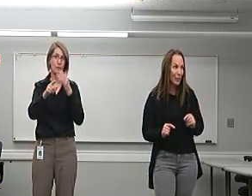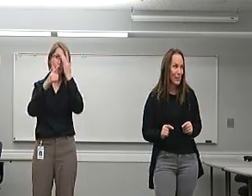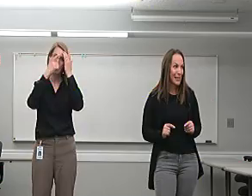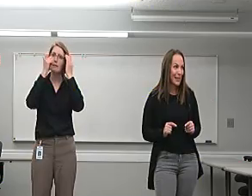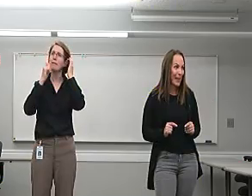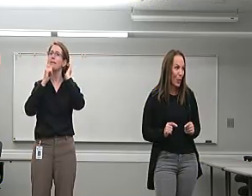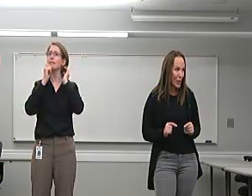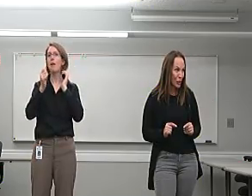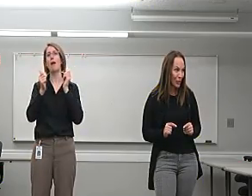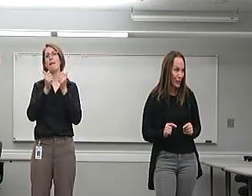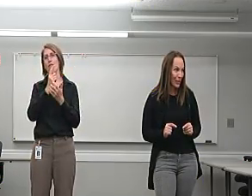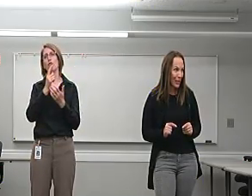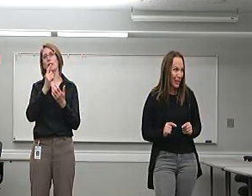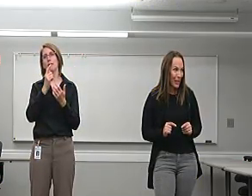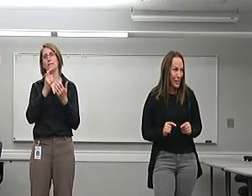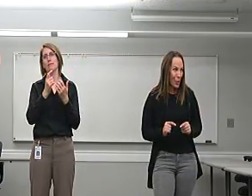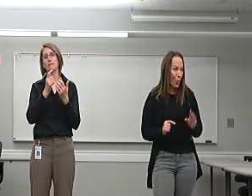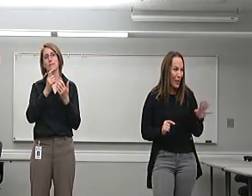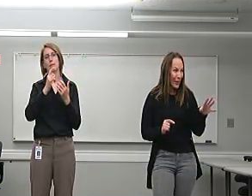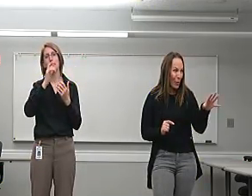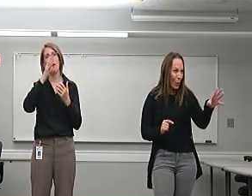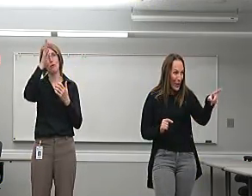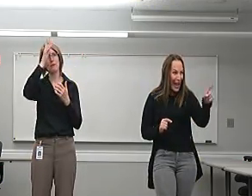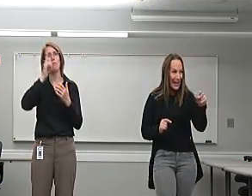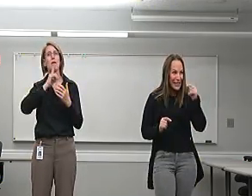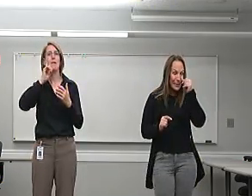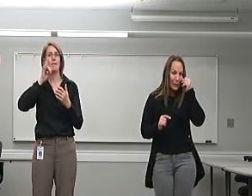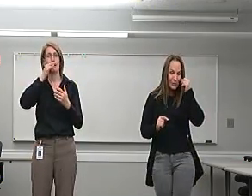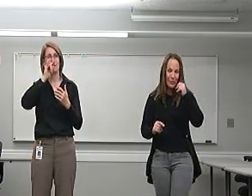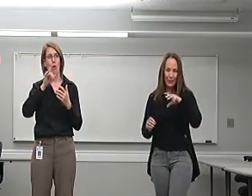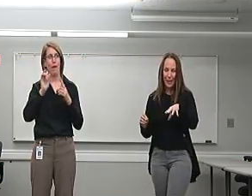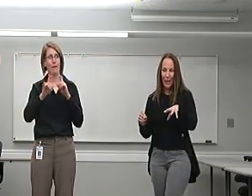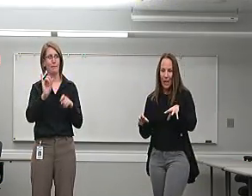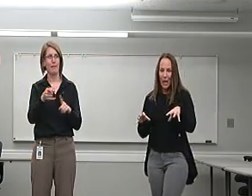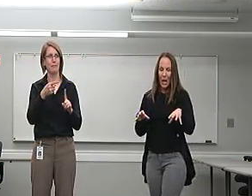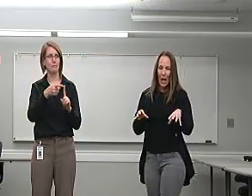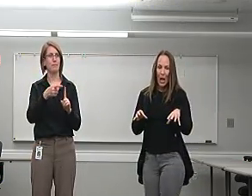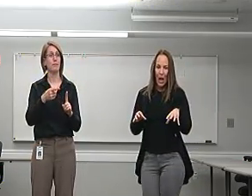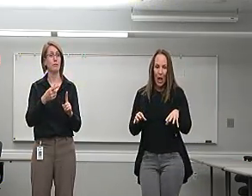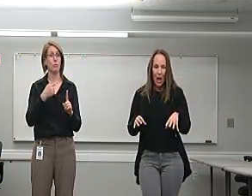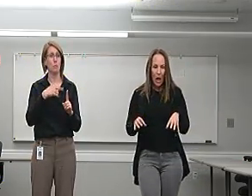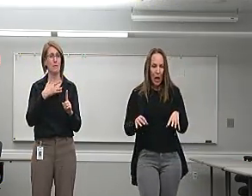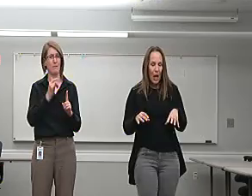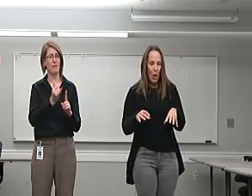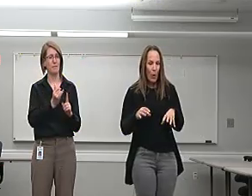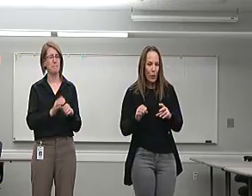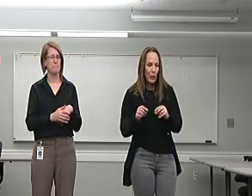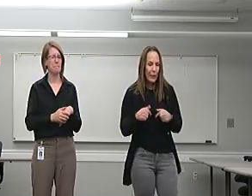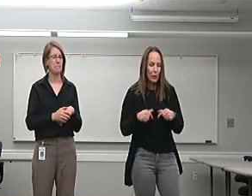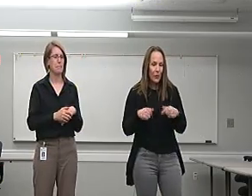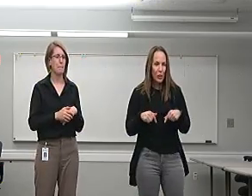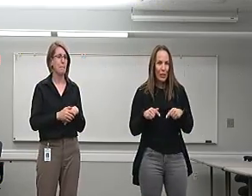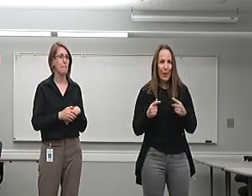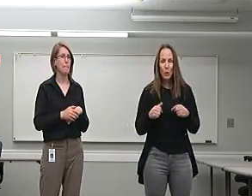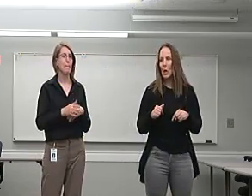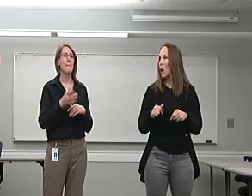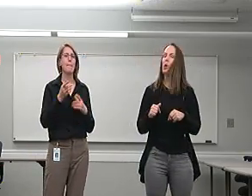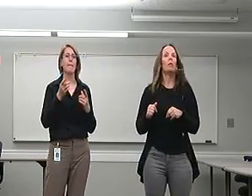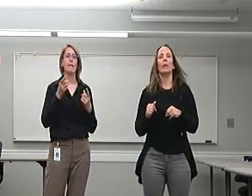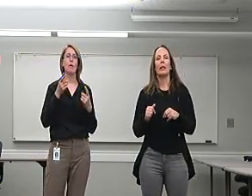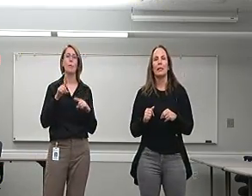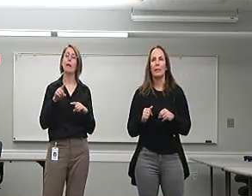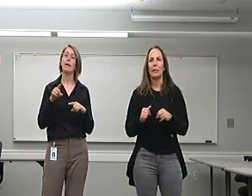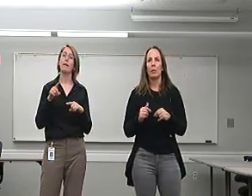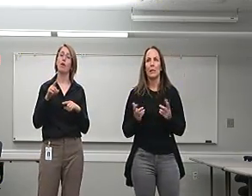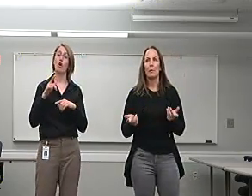question. So we had a similar feeling, like when early intervention came to our home, and I said, what does it